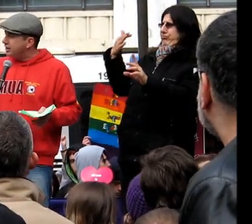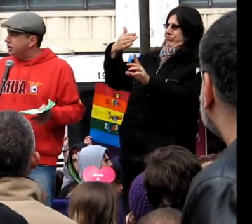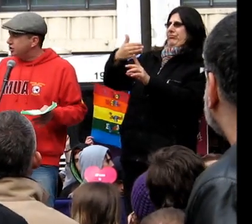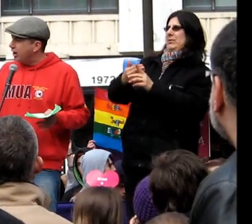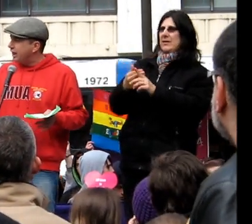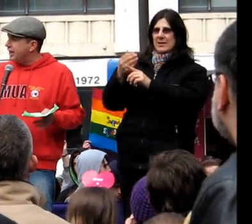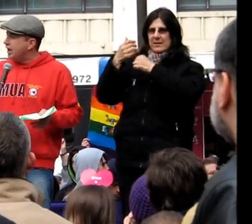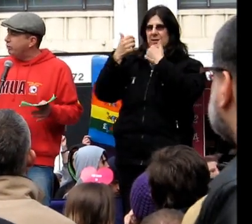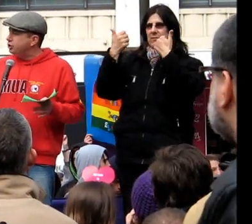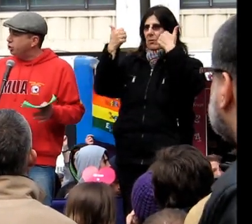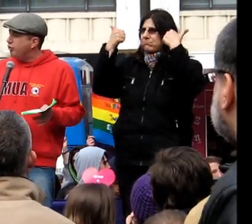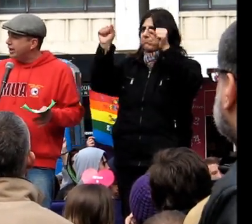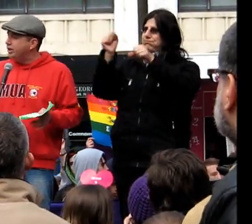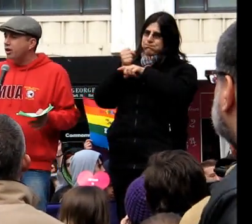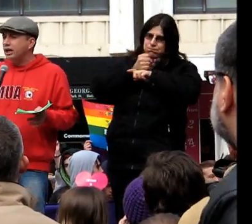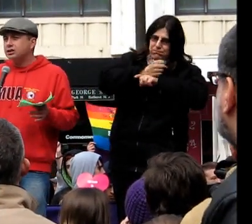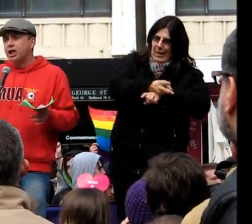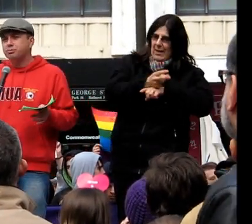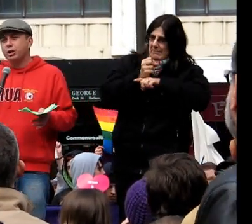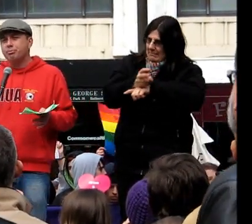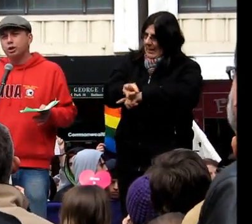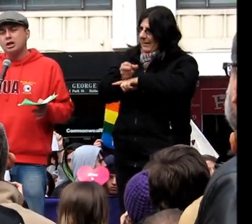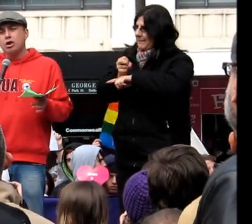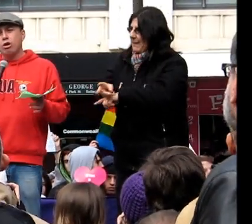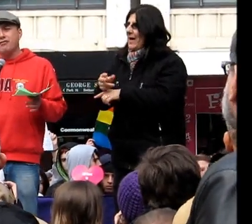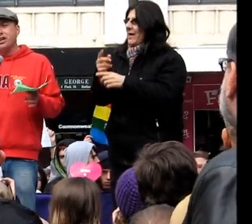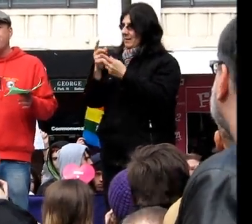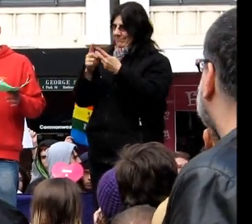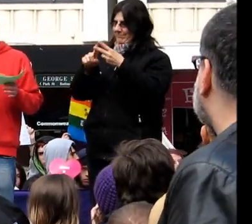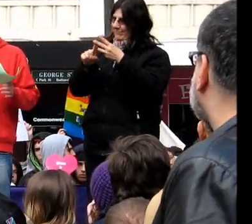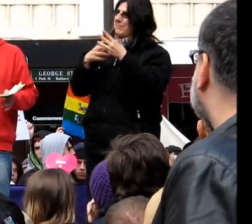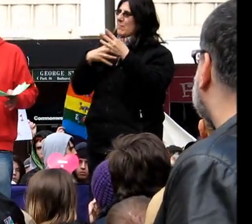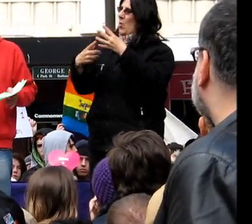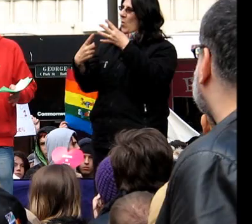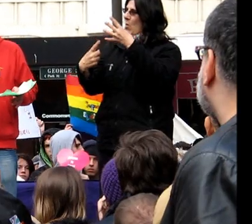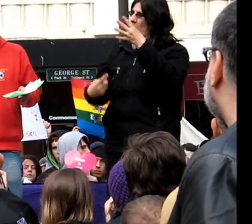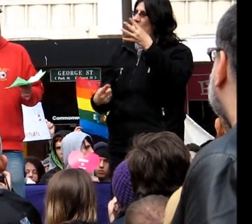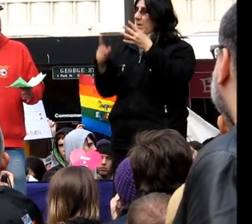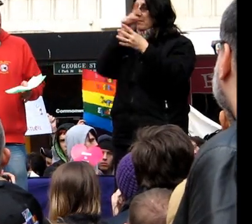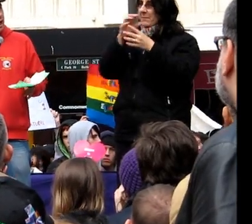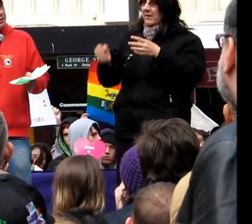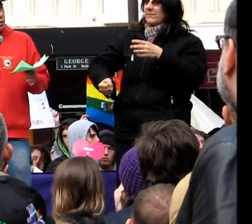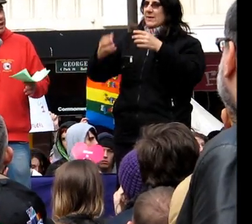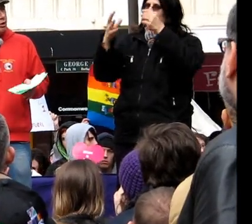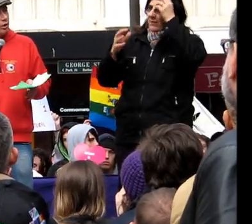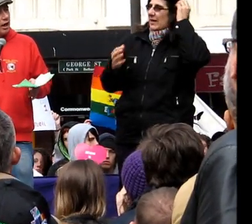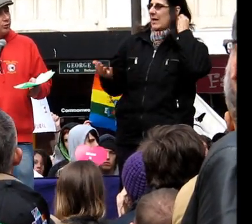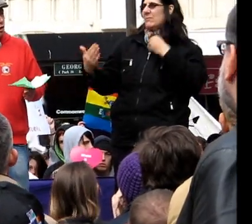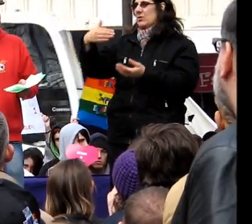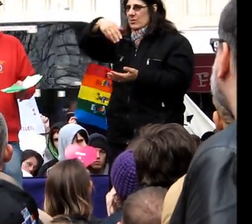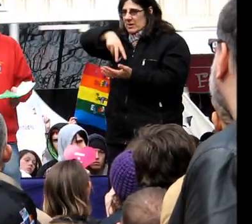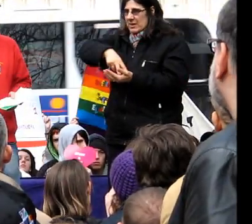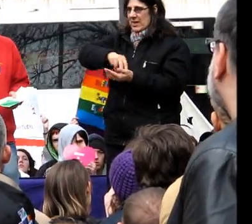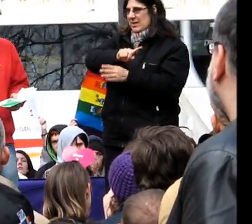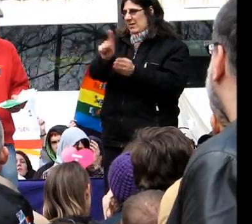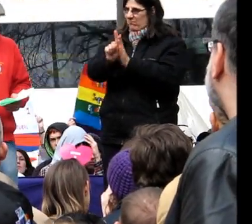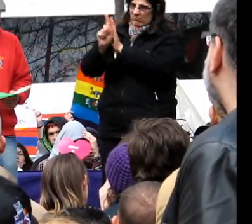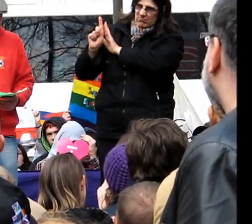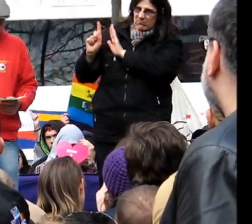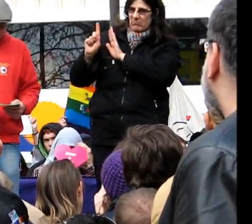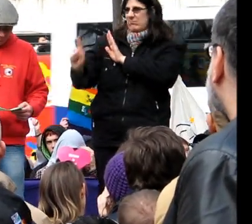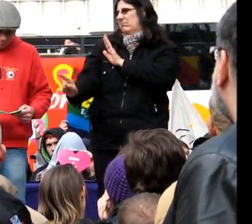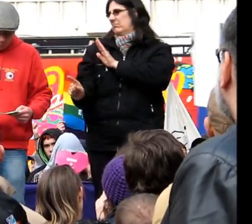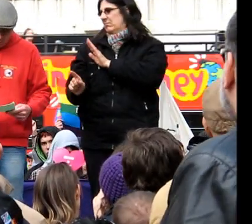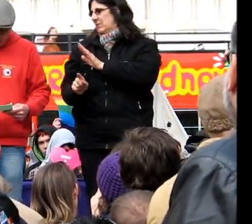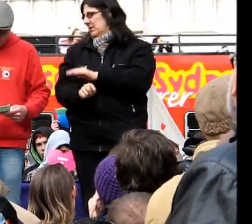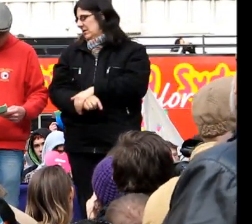for our society, and we should recognise those people who have given up so much in order to equalise rights in our society.